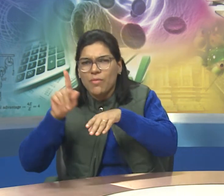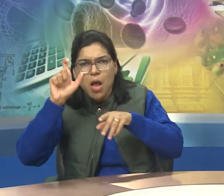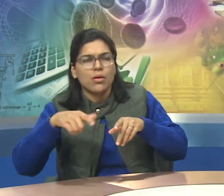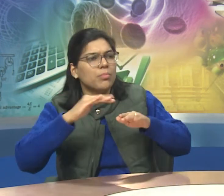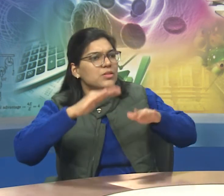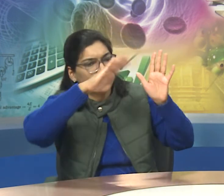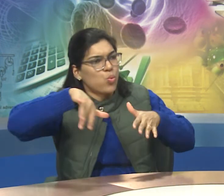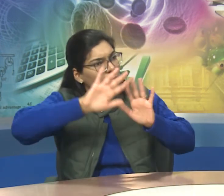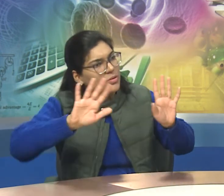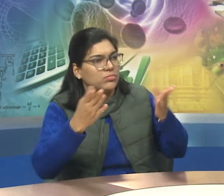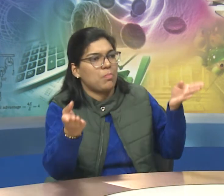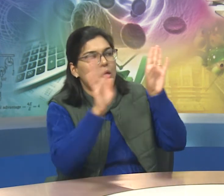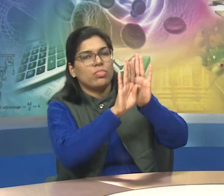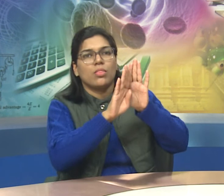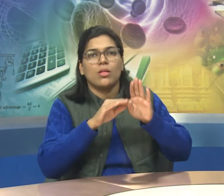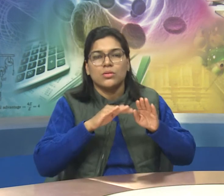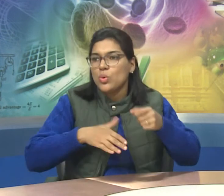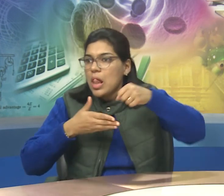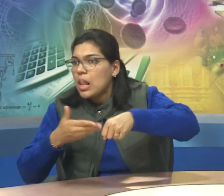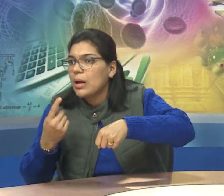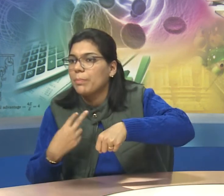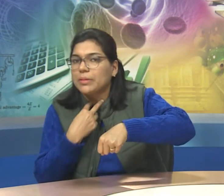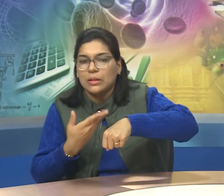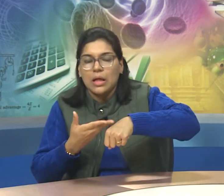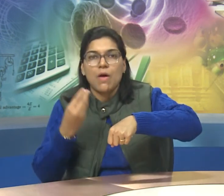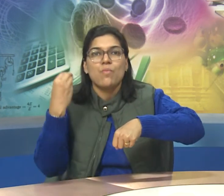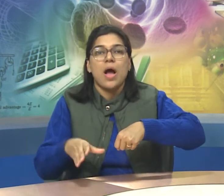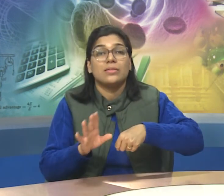time slot available and